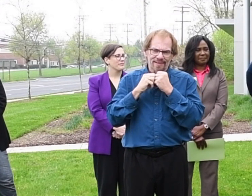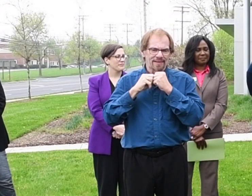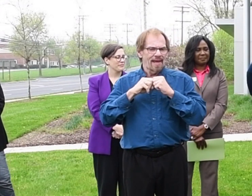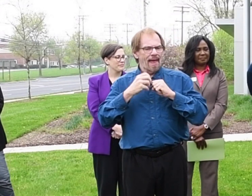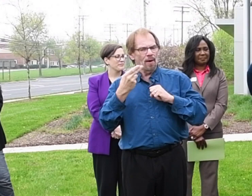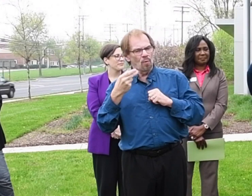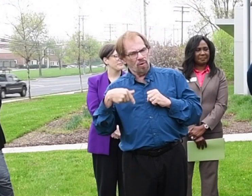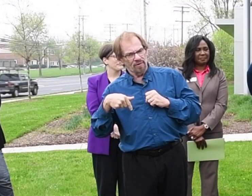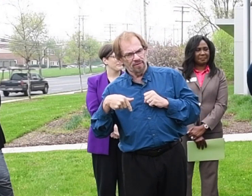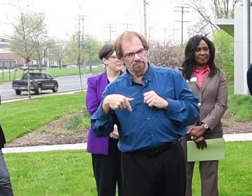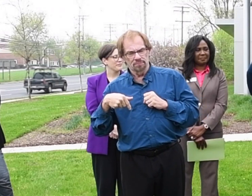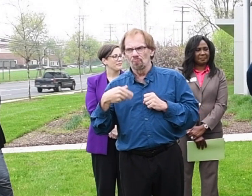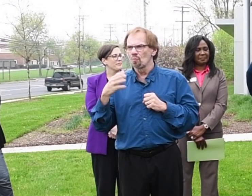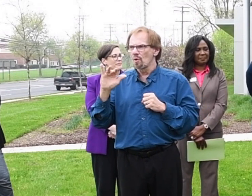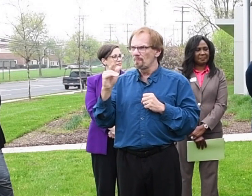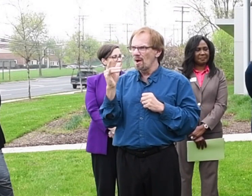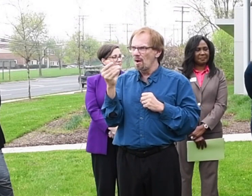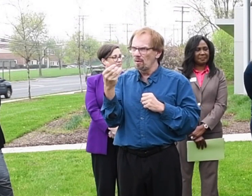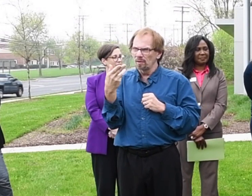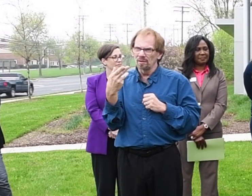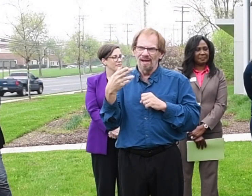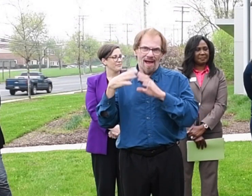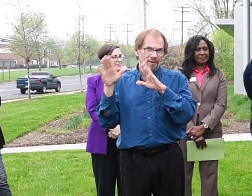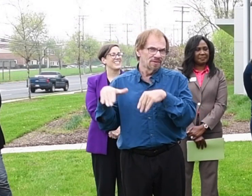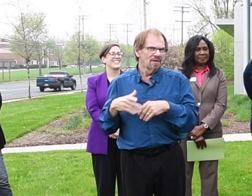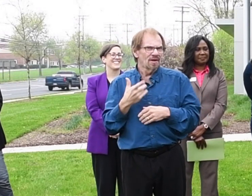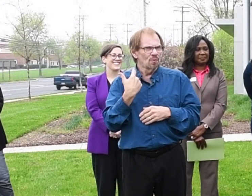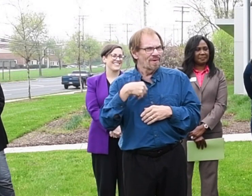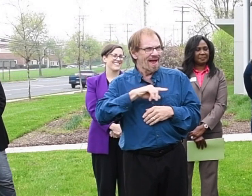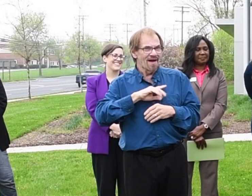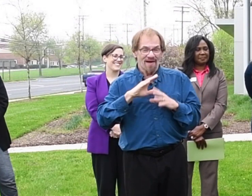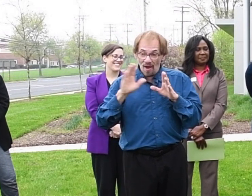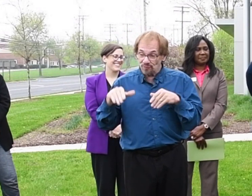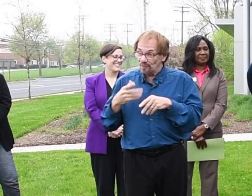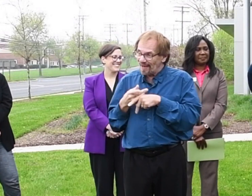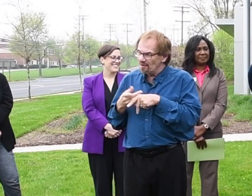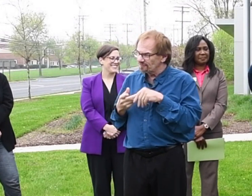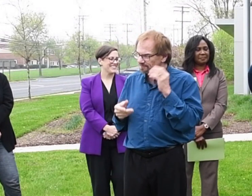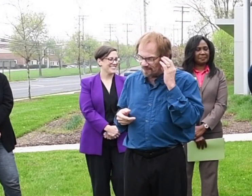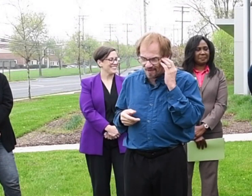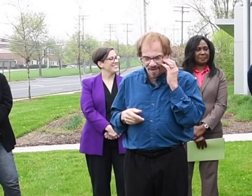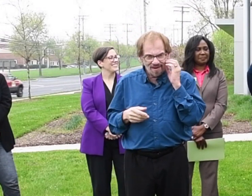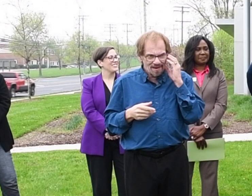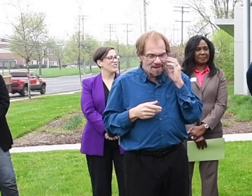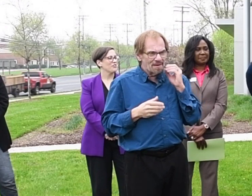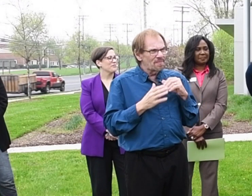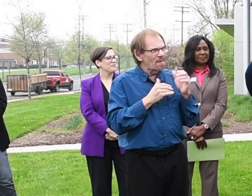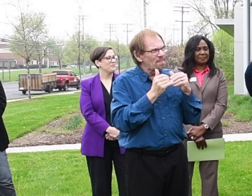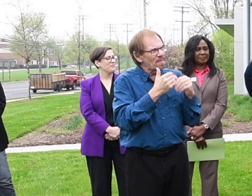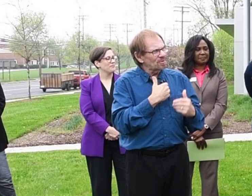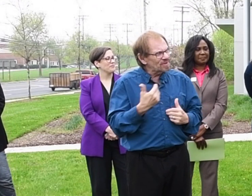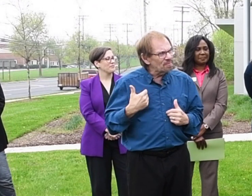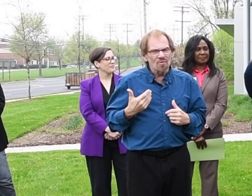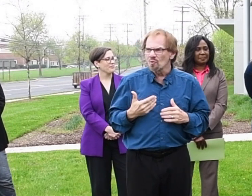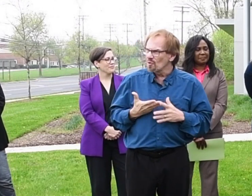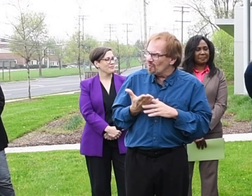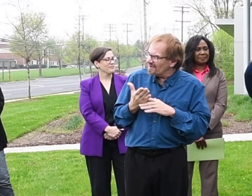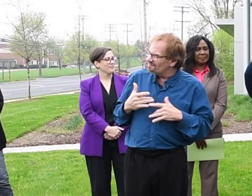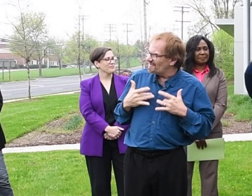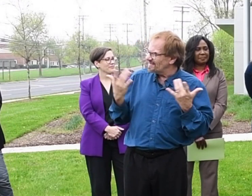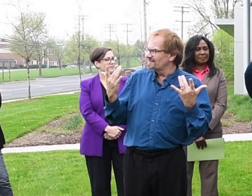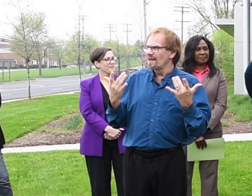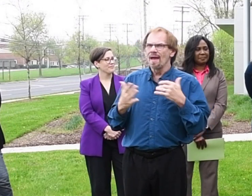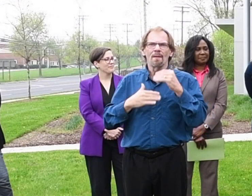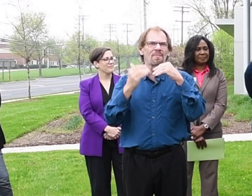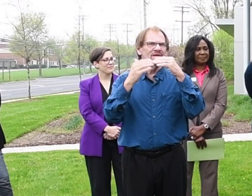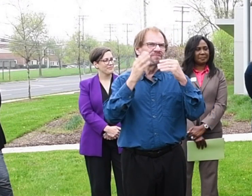raise money, continue operations, because we have a house we have to take care of, build membership to share the Elkridge heritage and history through events, and build a future museum